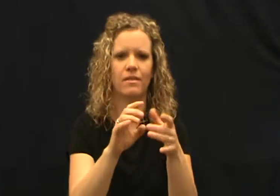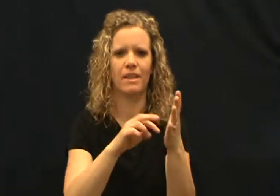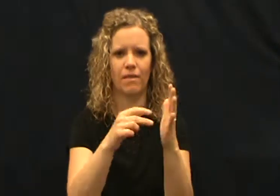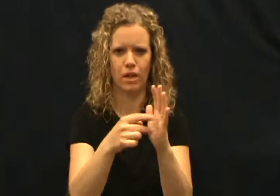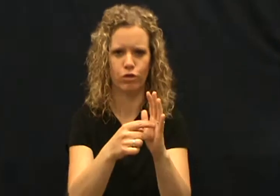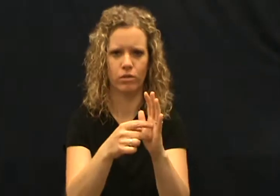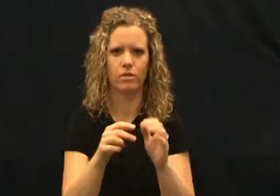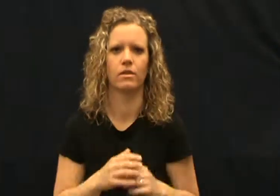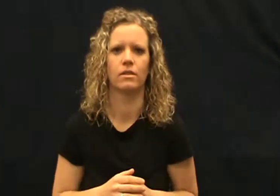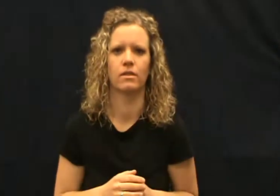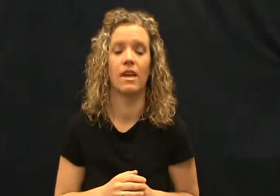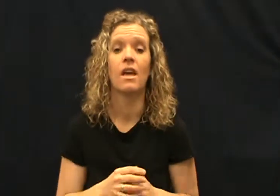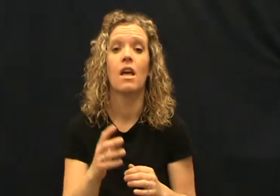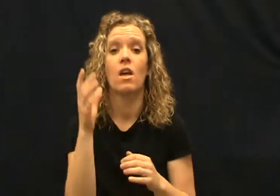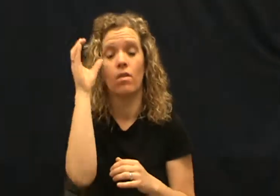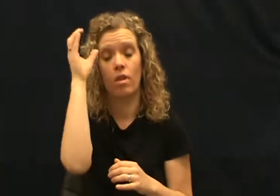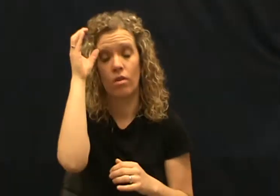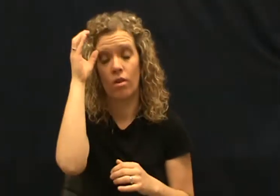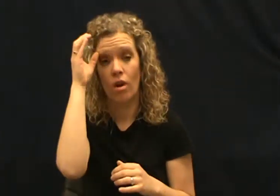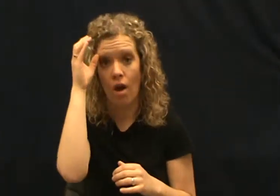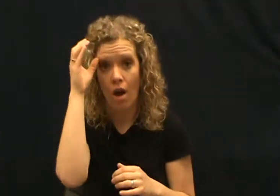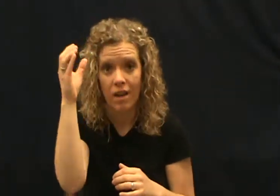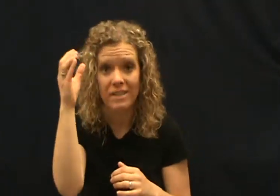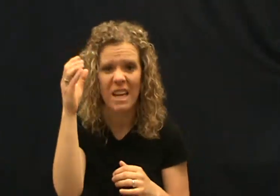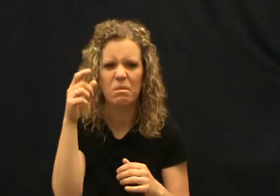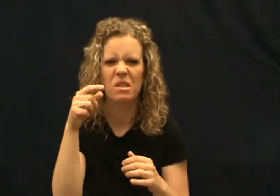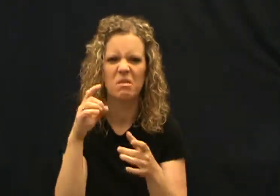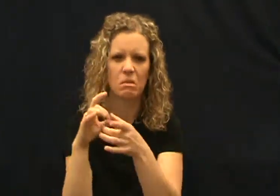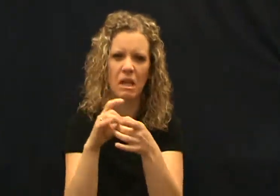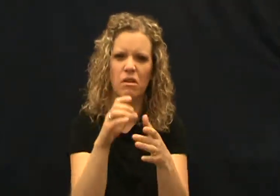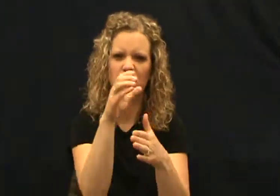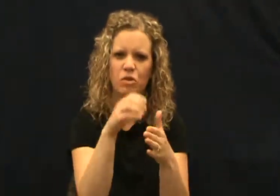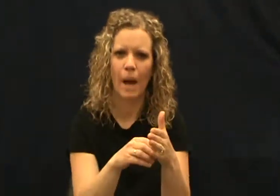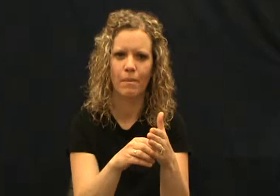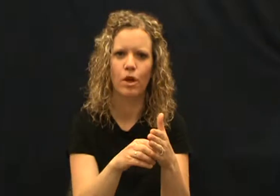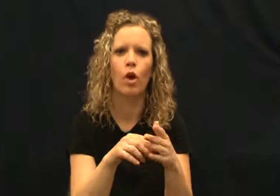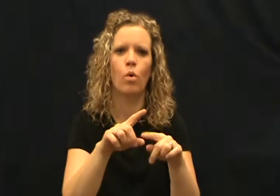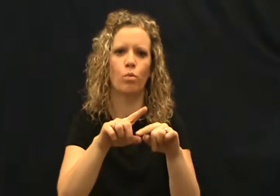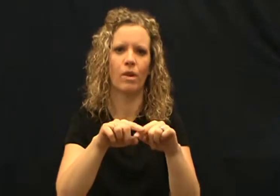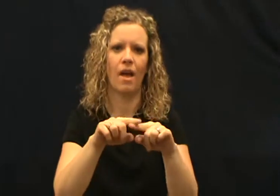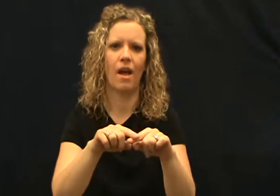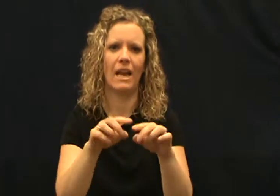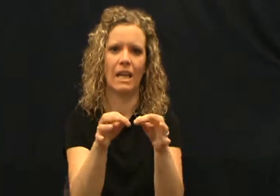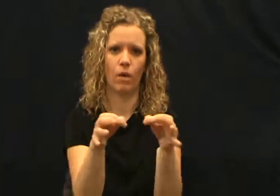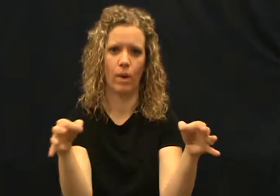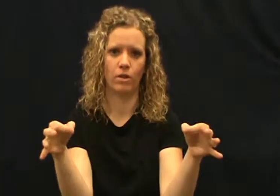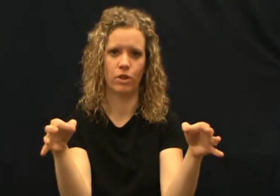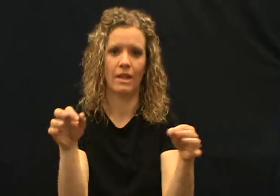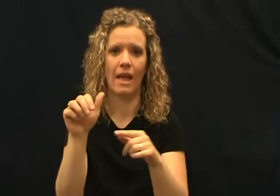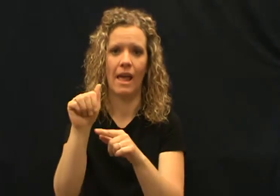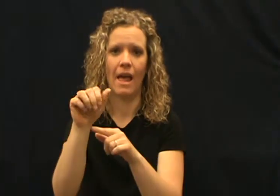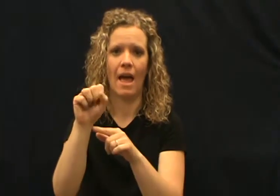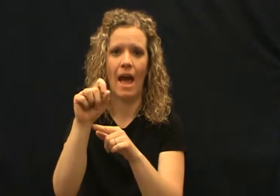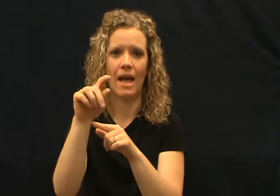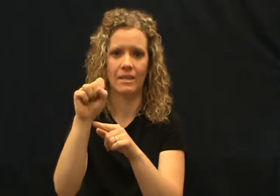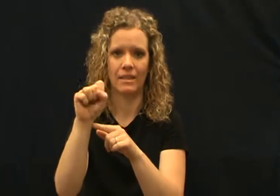chapter through the framework of the balance sheet equation. Assets equal liabilities plus stockholders' equity.